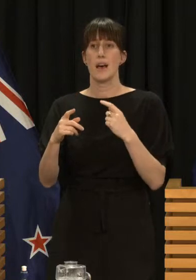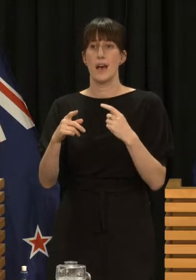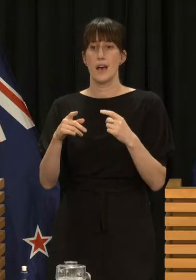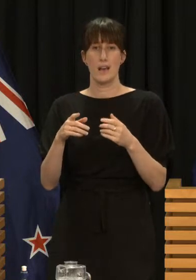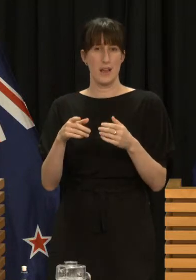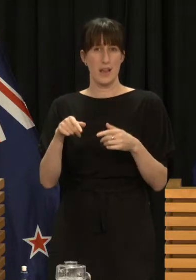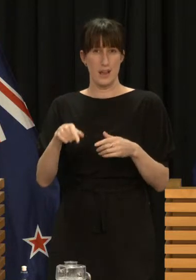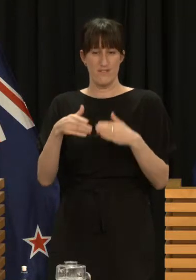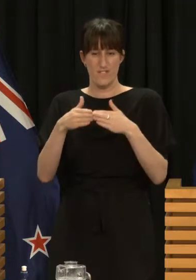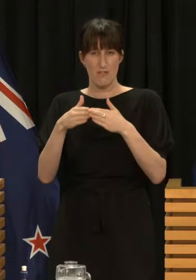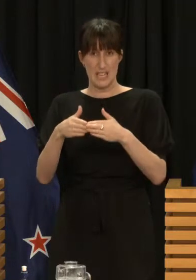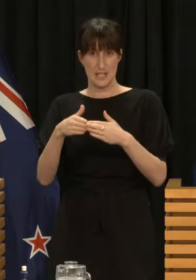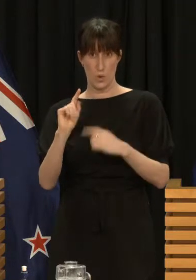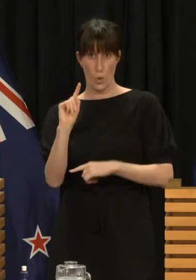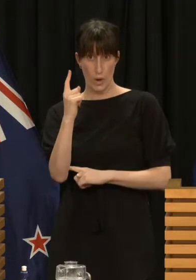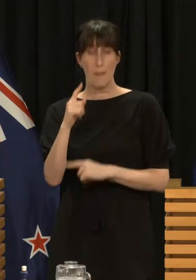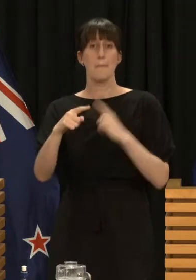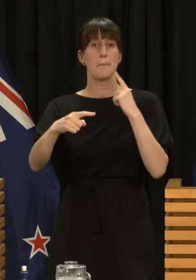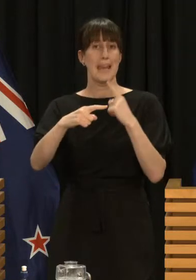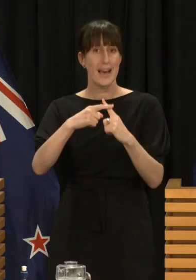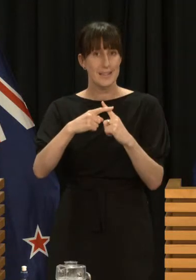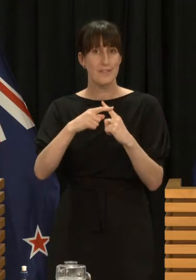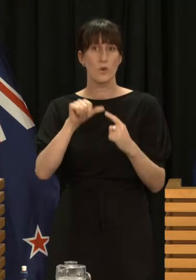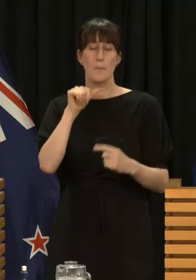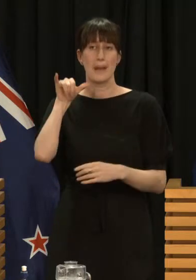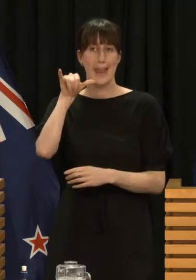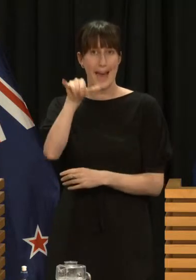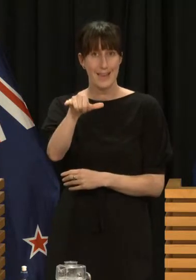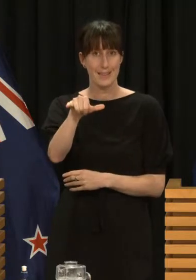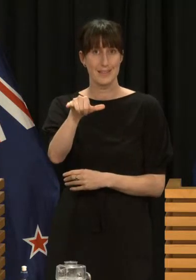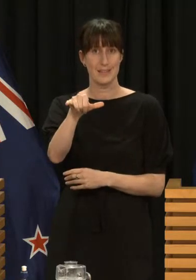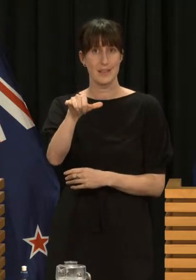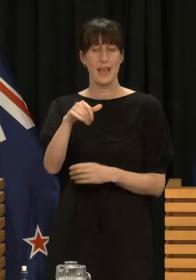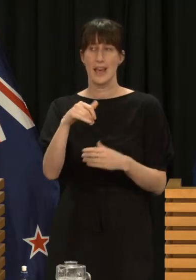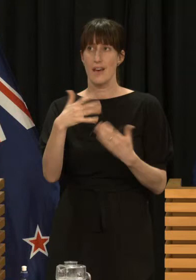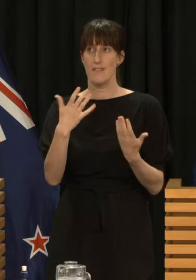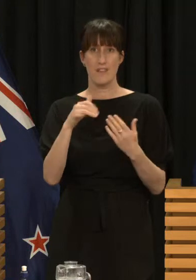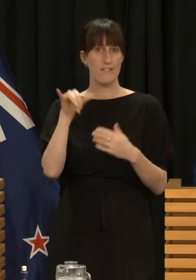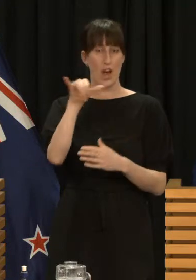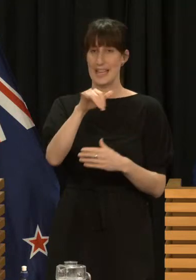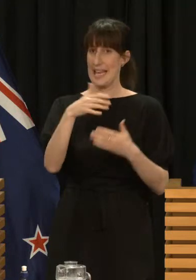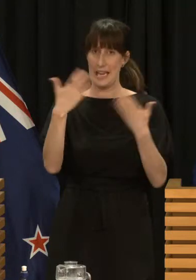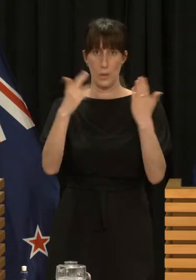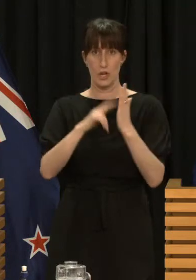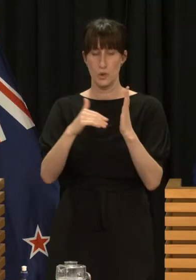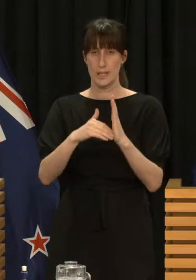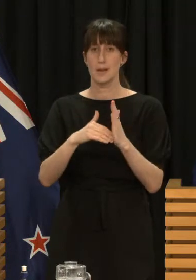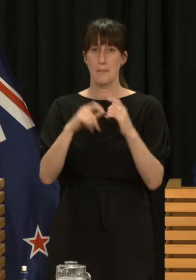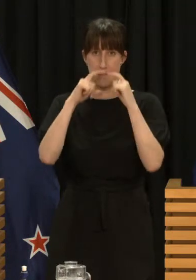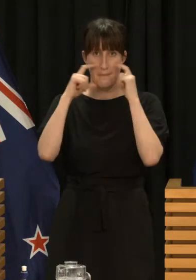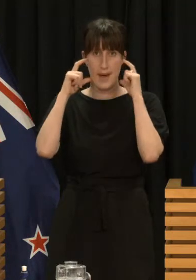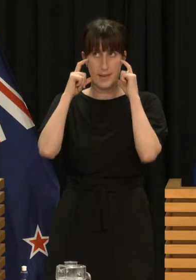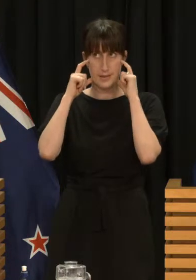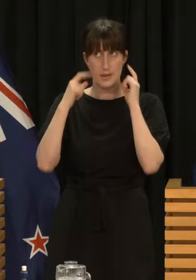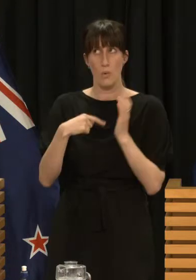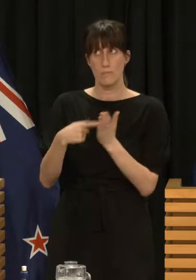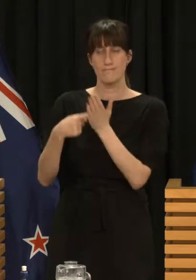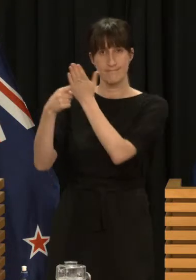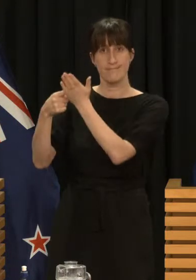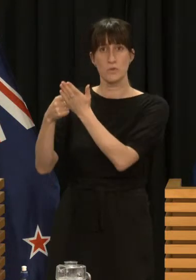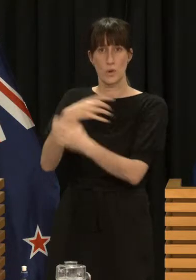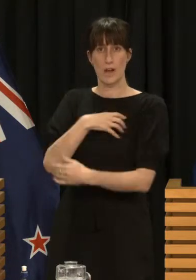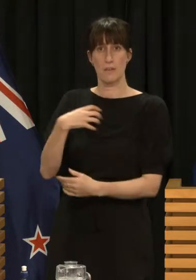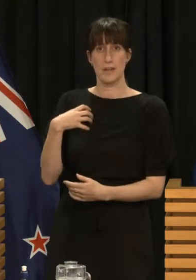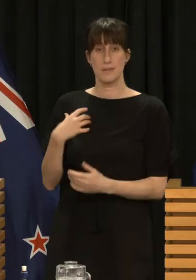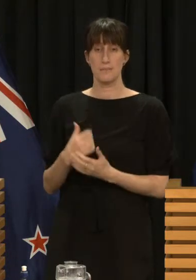urge everyone to be vigilant in scanning their QR code as they're entering places. I urge businesses to ensure that